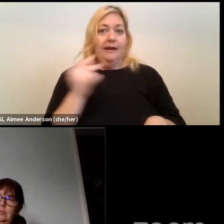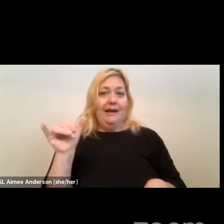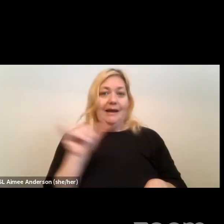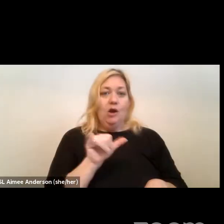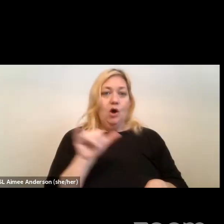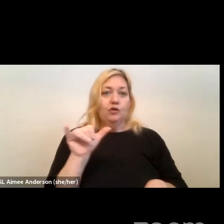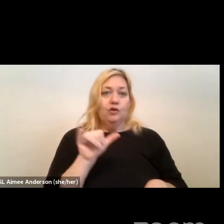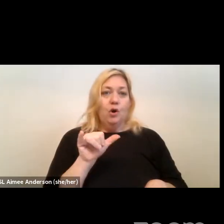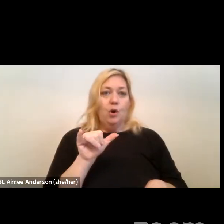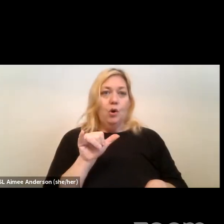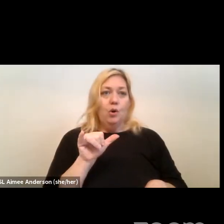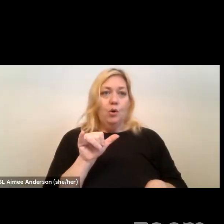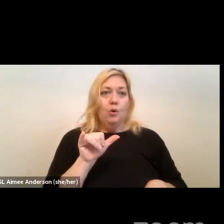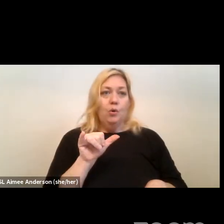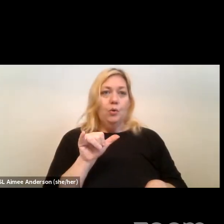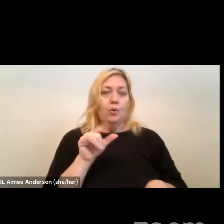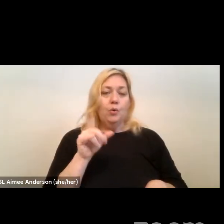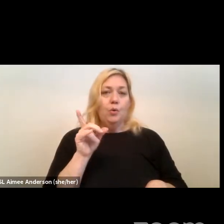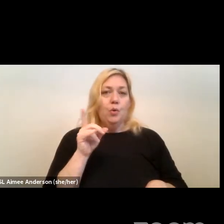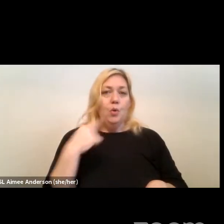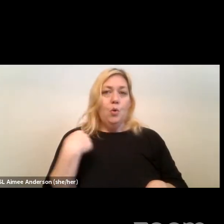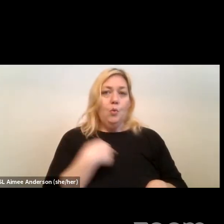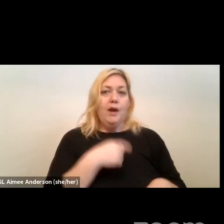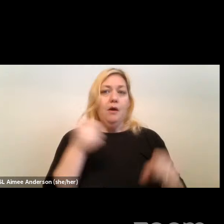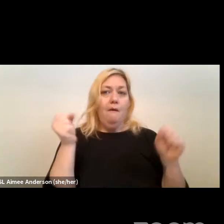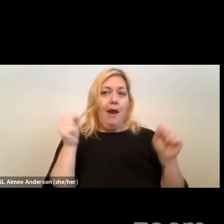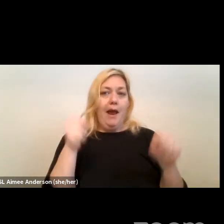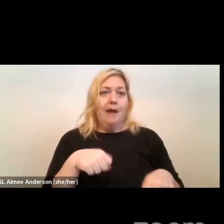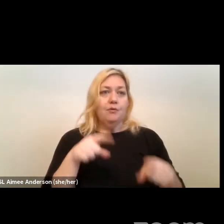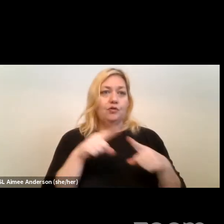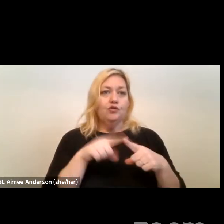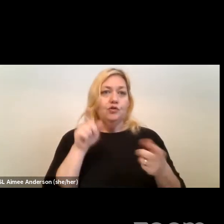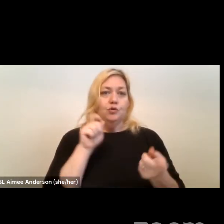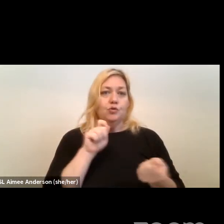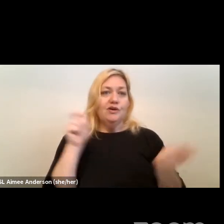also we're able to adjust